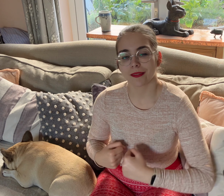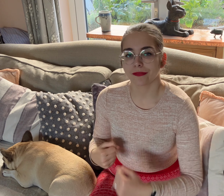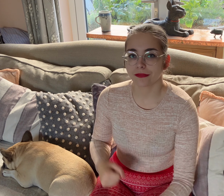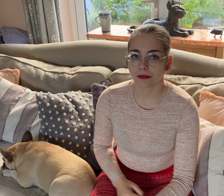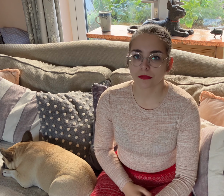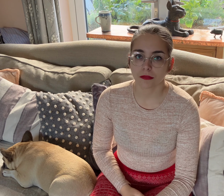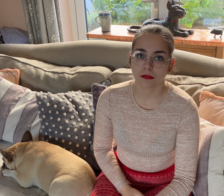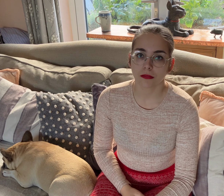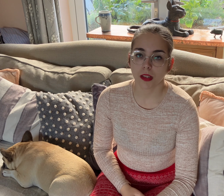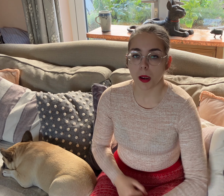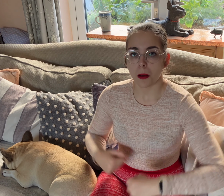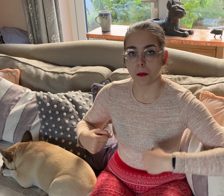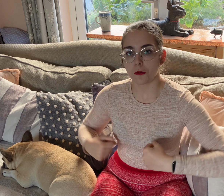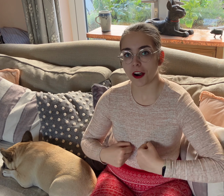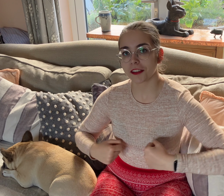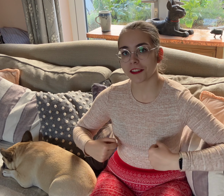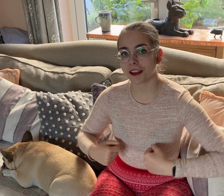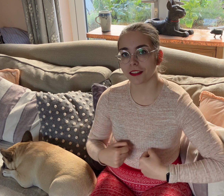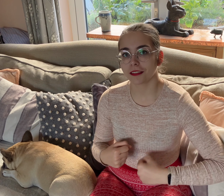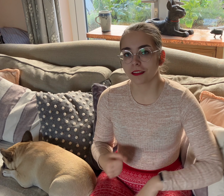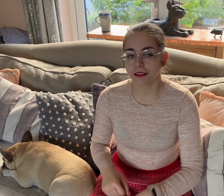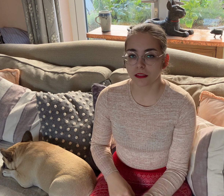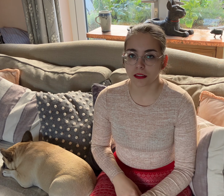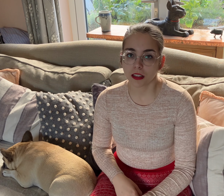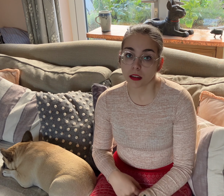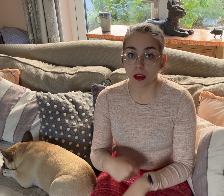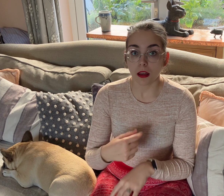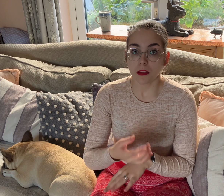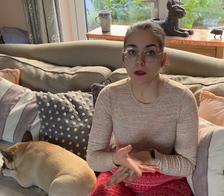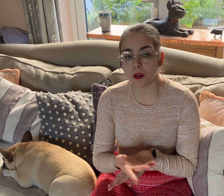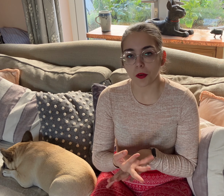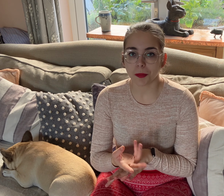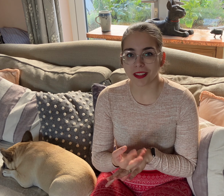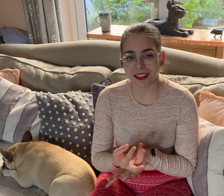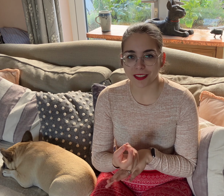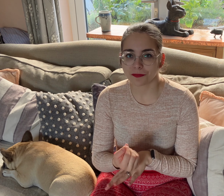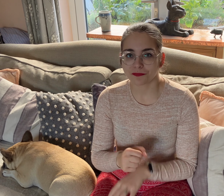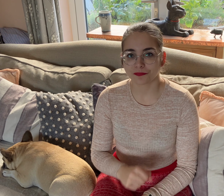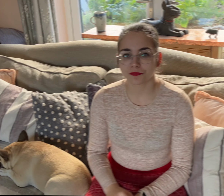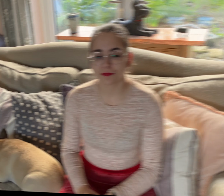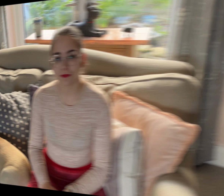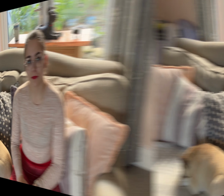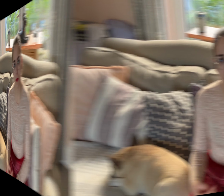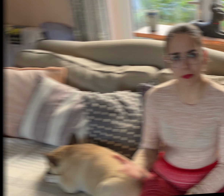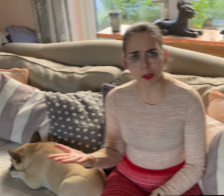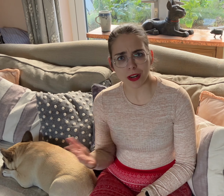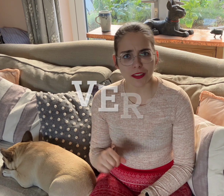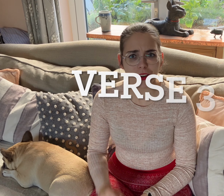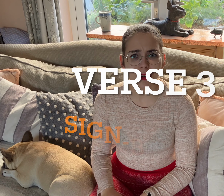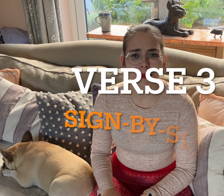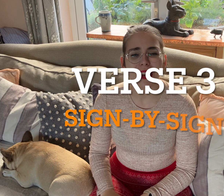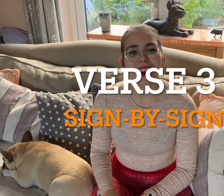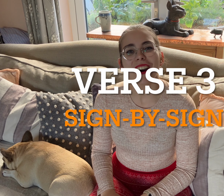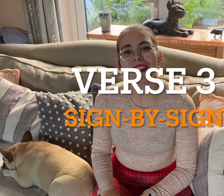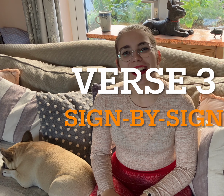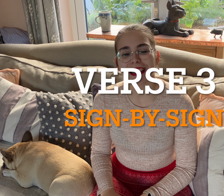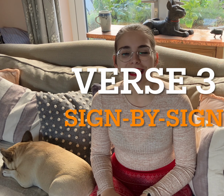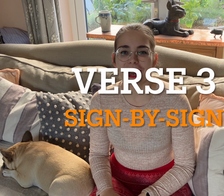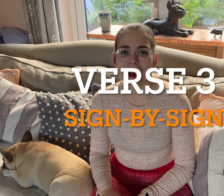Pressure, pressure, diamonds. Great job! All right, so are